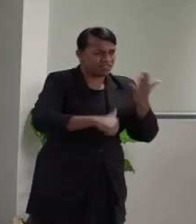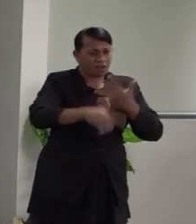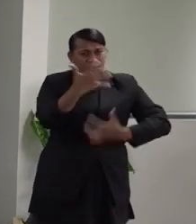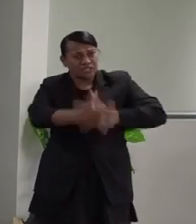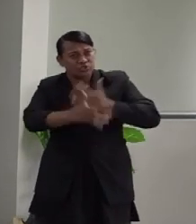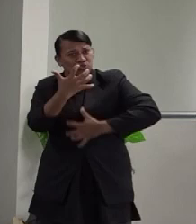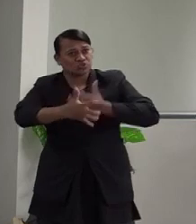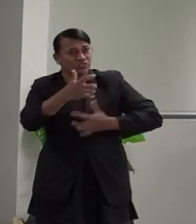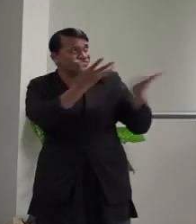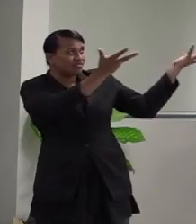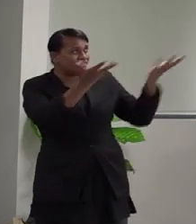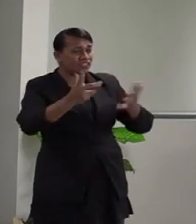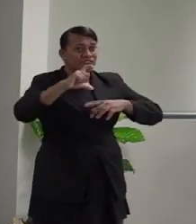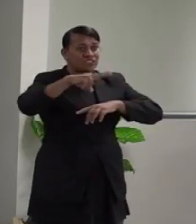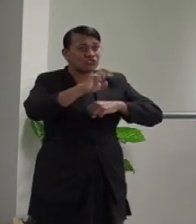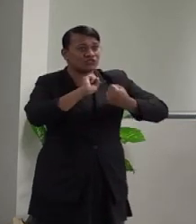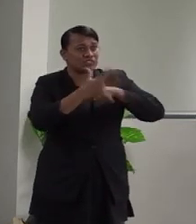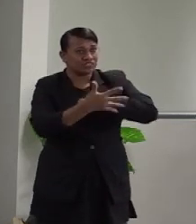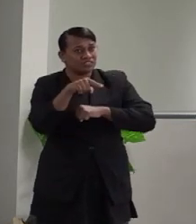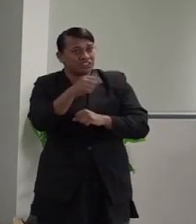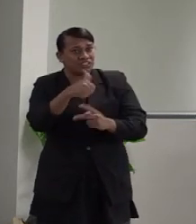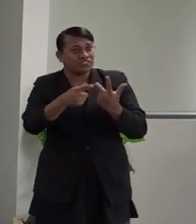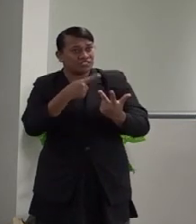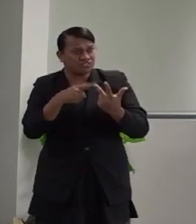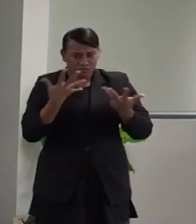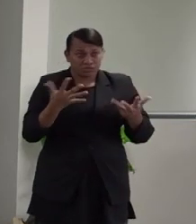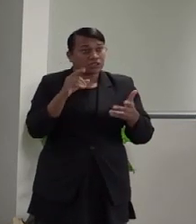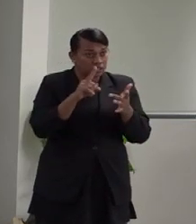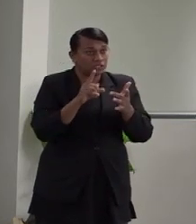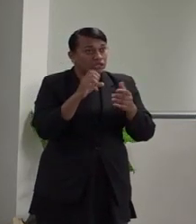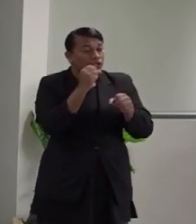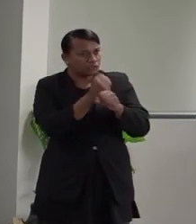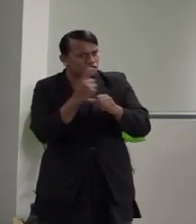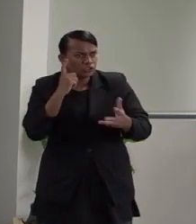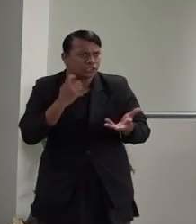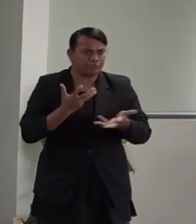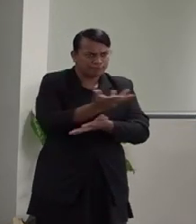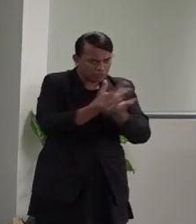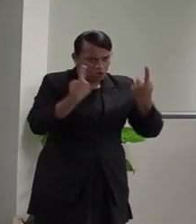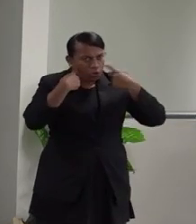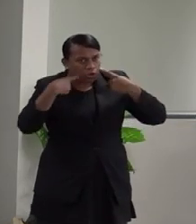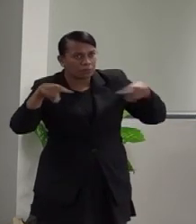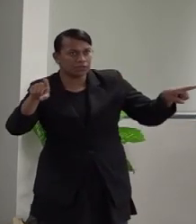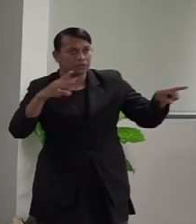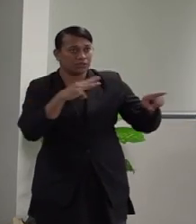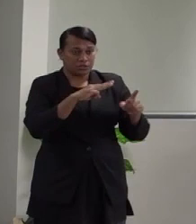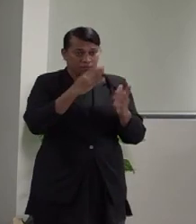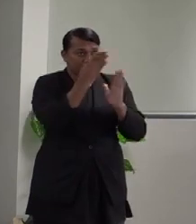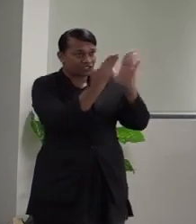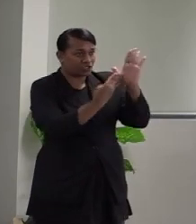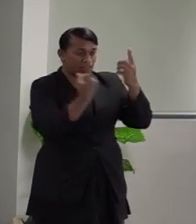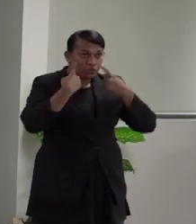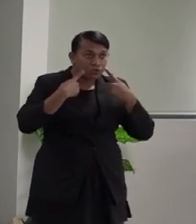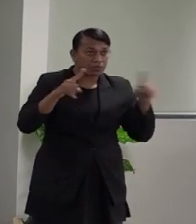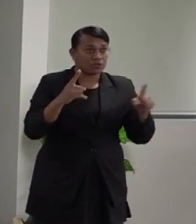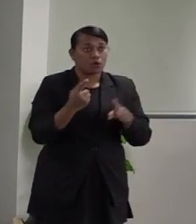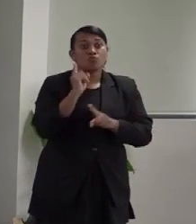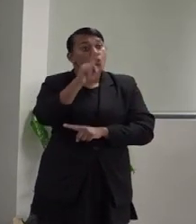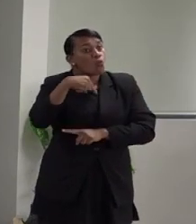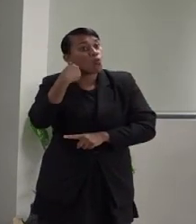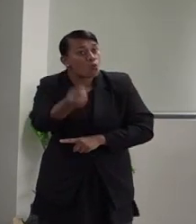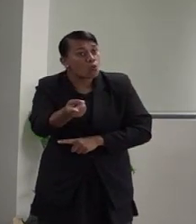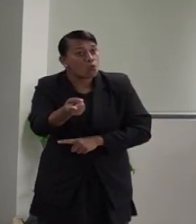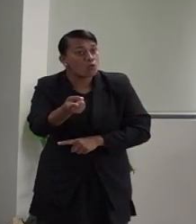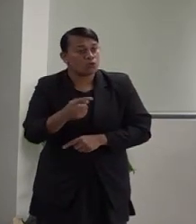that will be announced by our Honorable Attorney General and Minister of Economy in tomorrow's supplementary budget address. But the fact